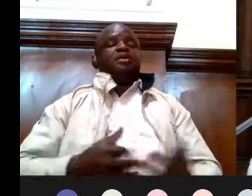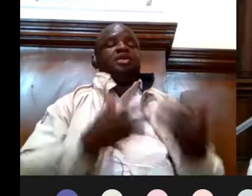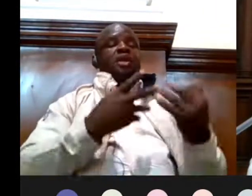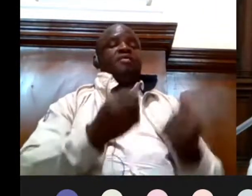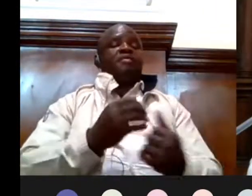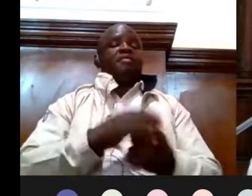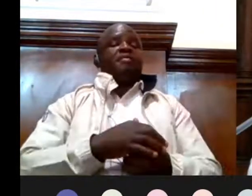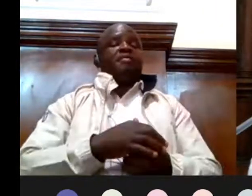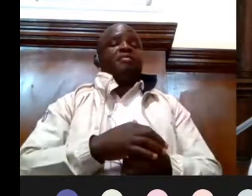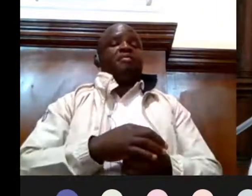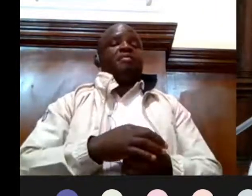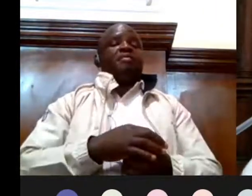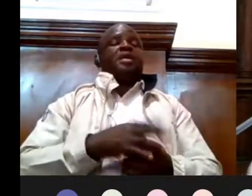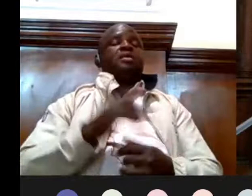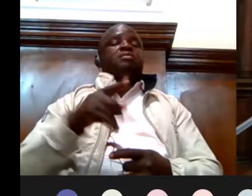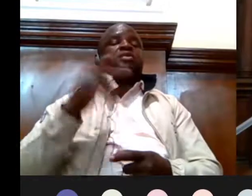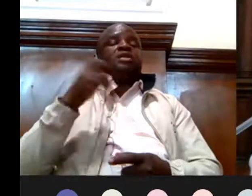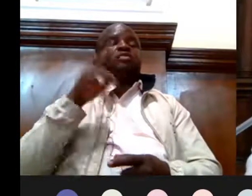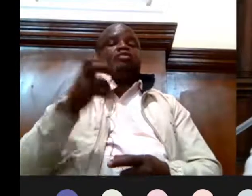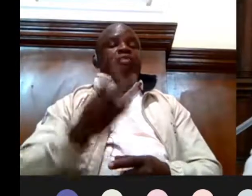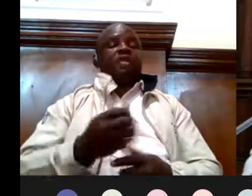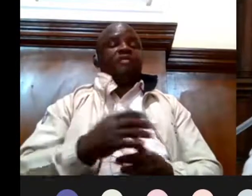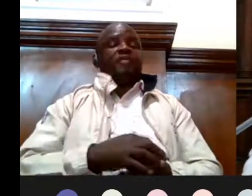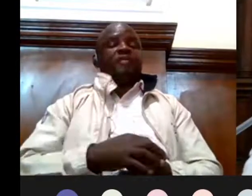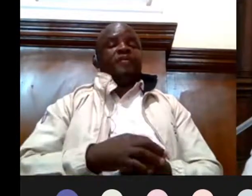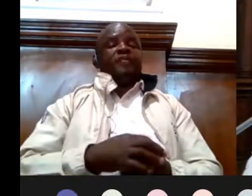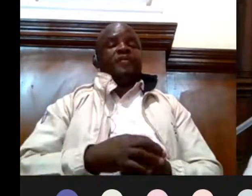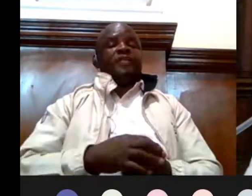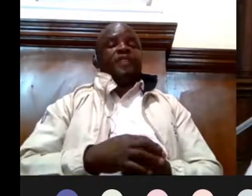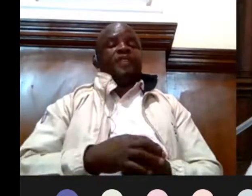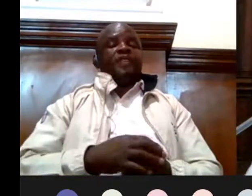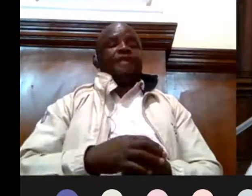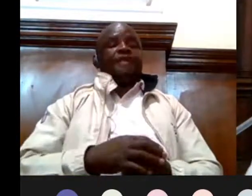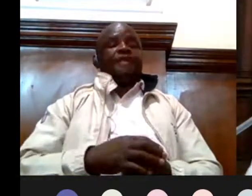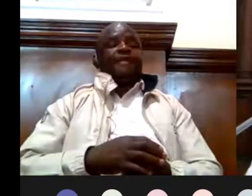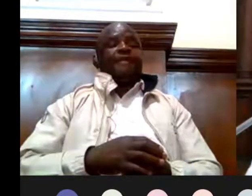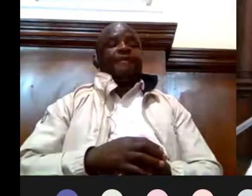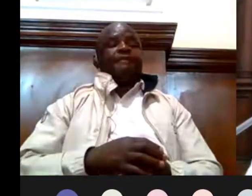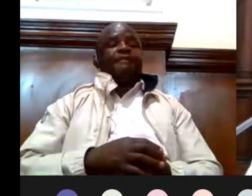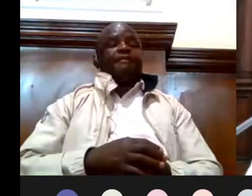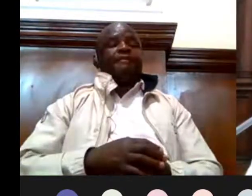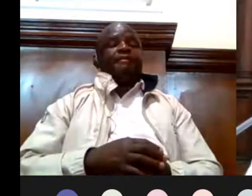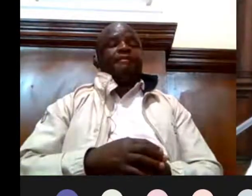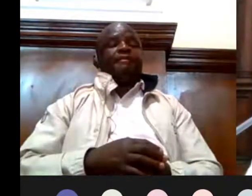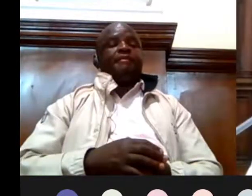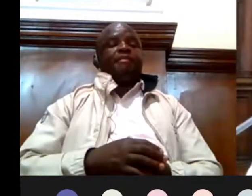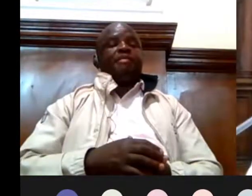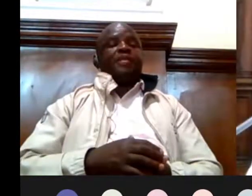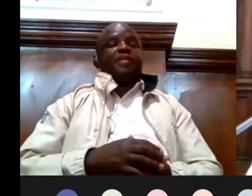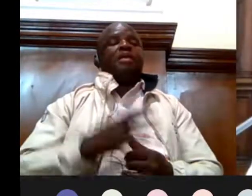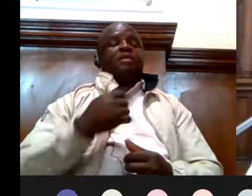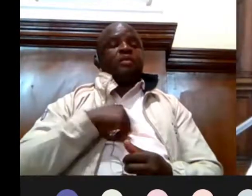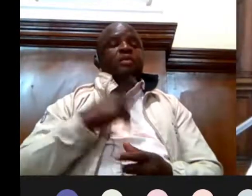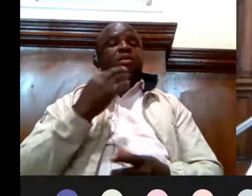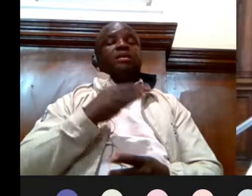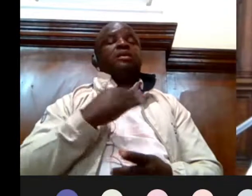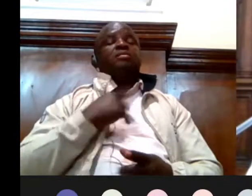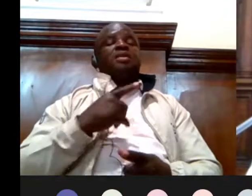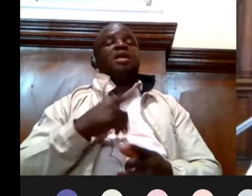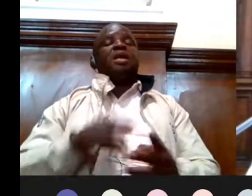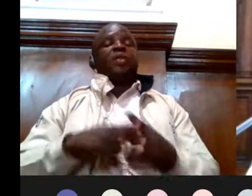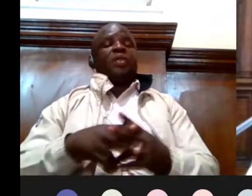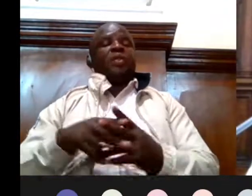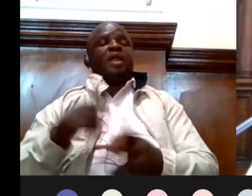siyozitshisa sithi baziluthile. Speaker, asipromote into ye violence